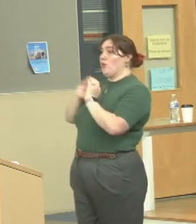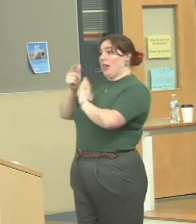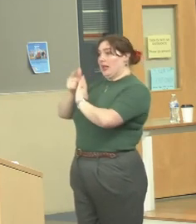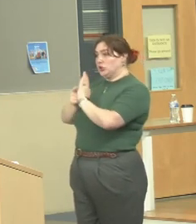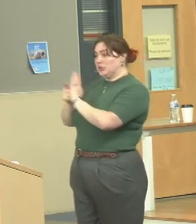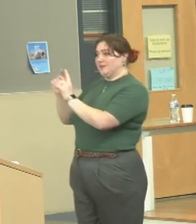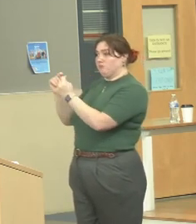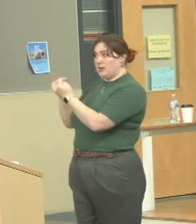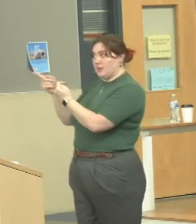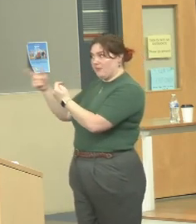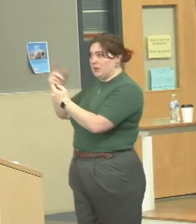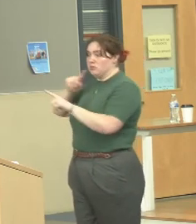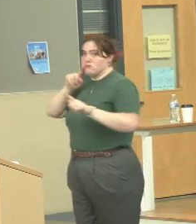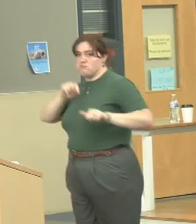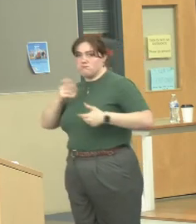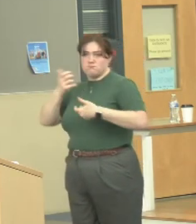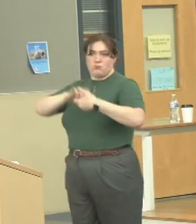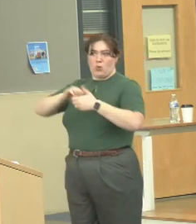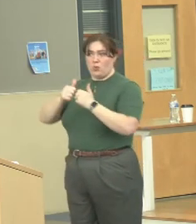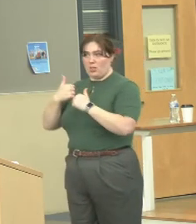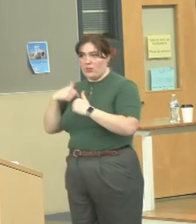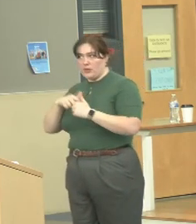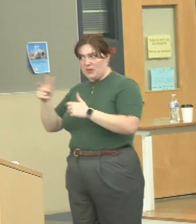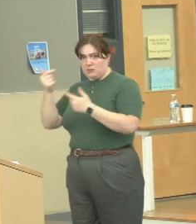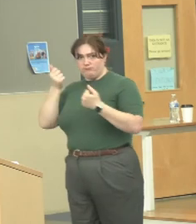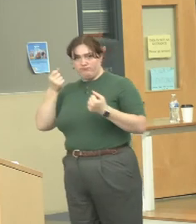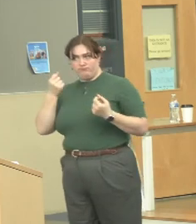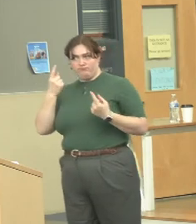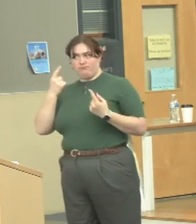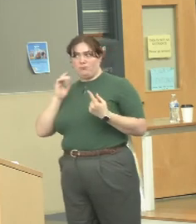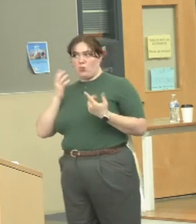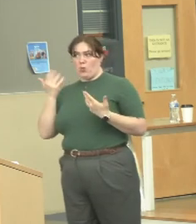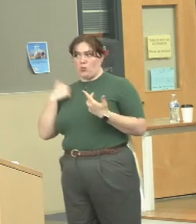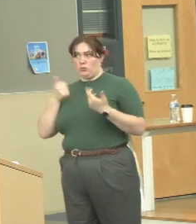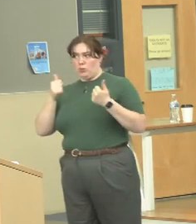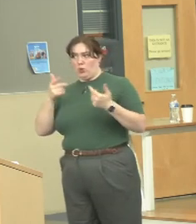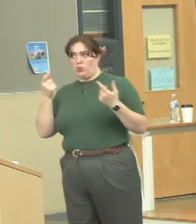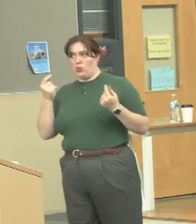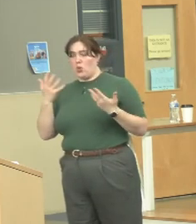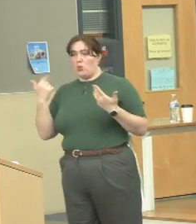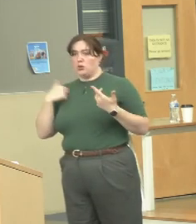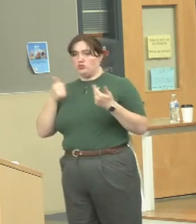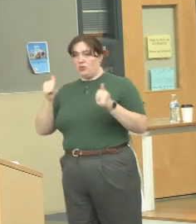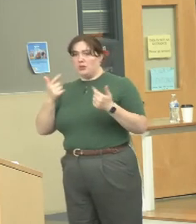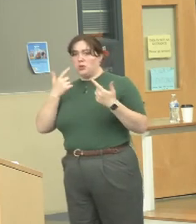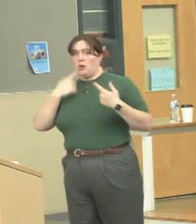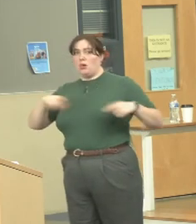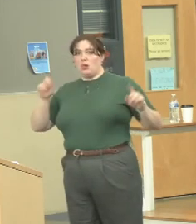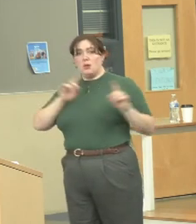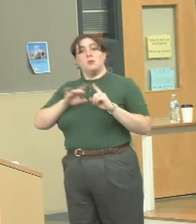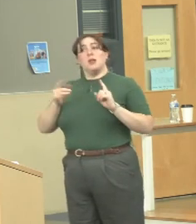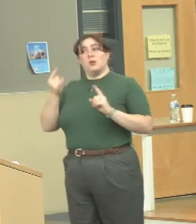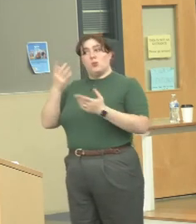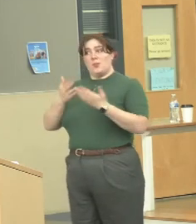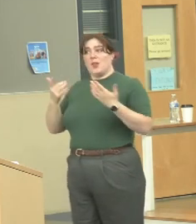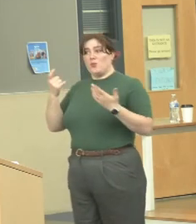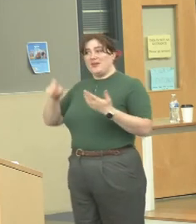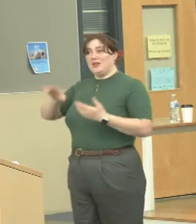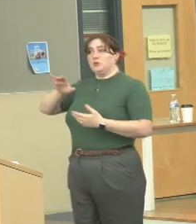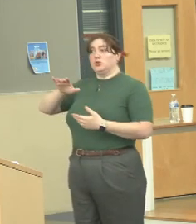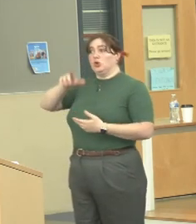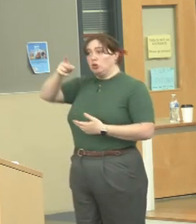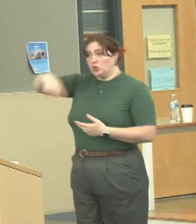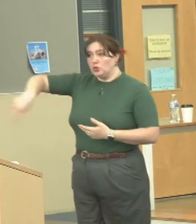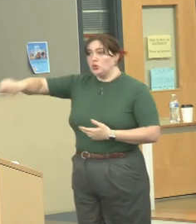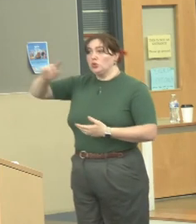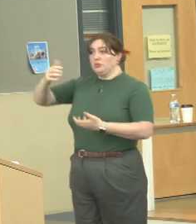been responsive. They understand what we're trying to do, what we're trying to get accomplished. But this is one thing that I think we need you all to come